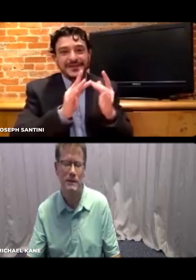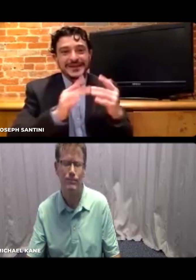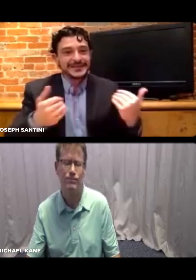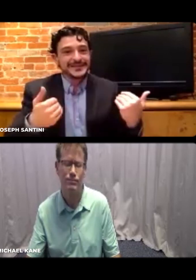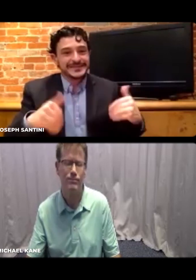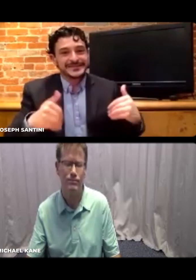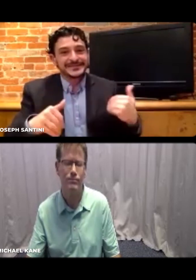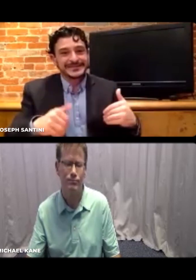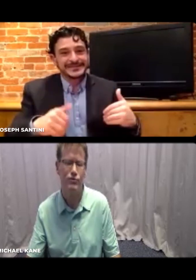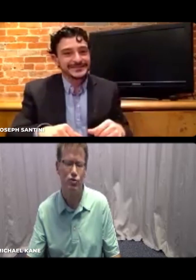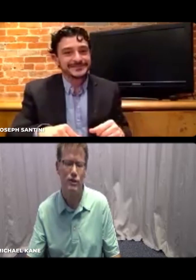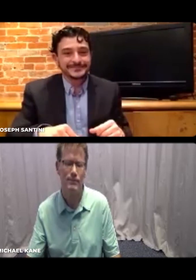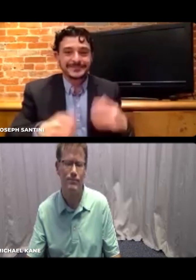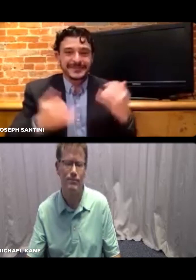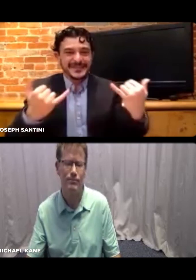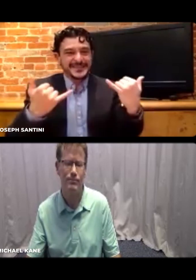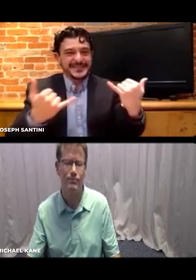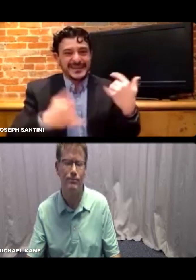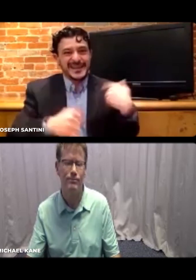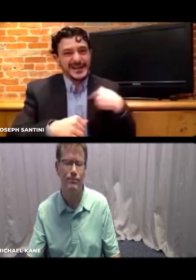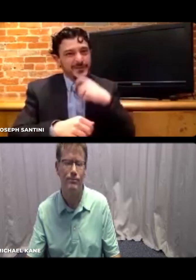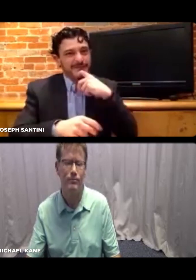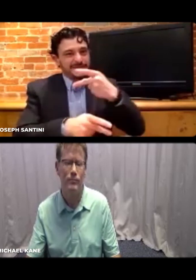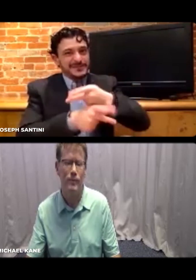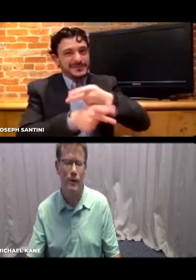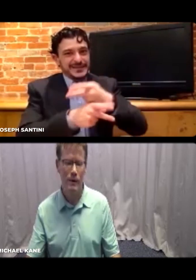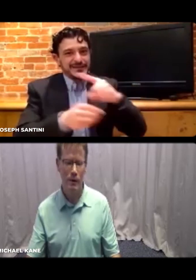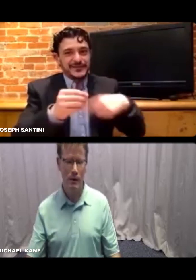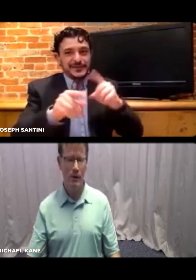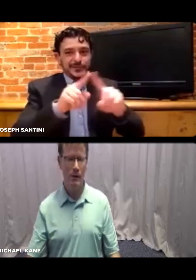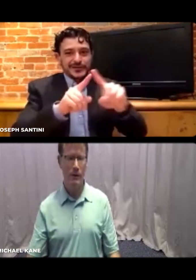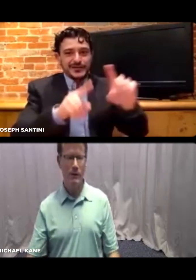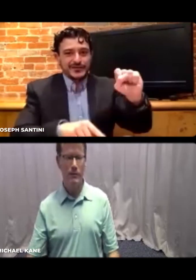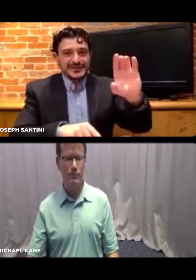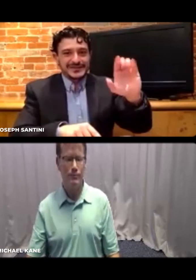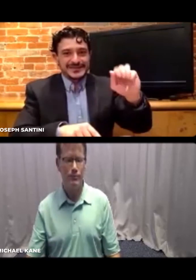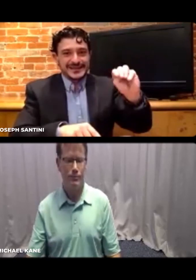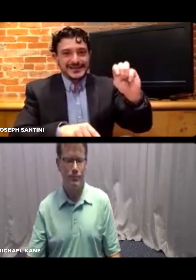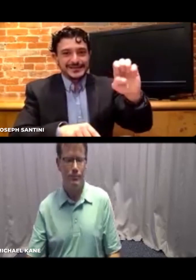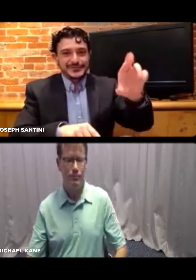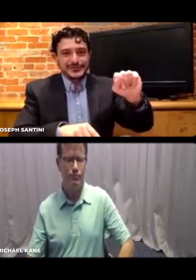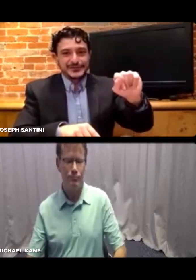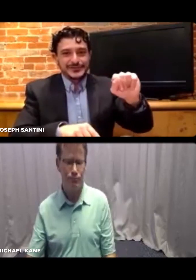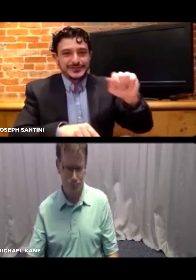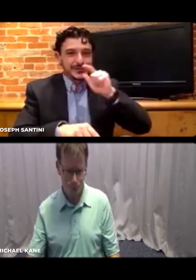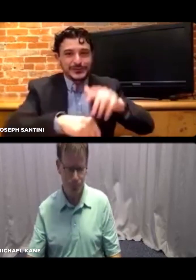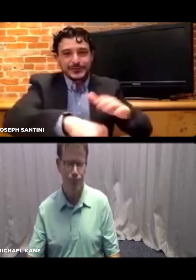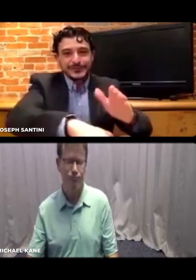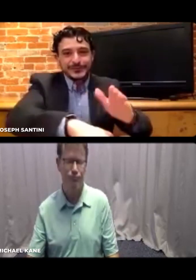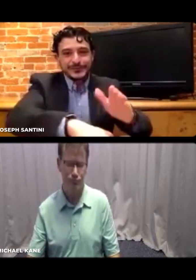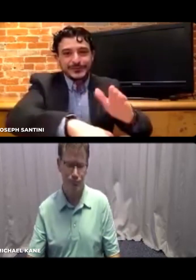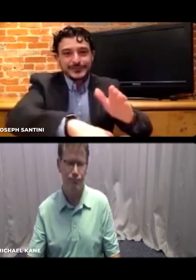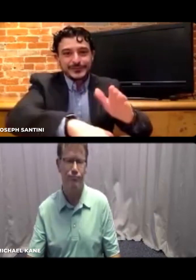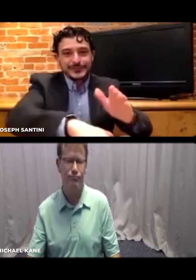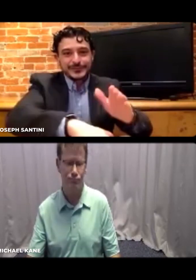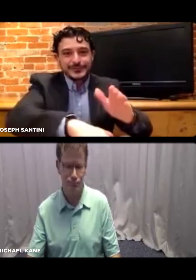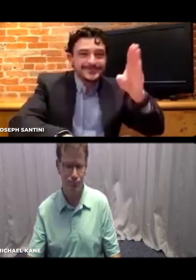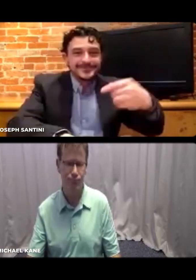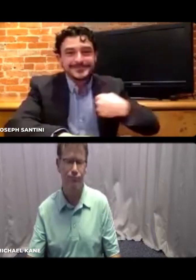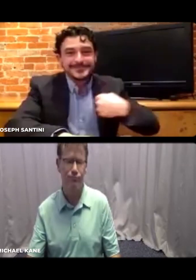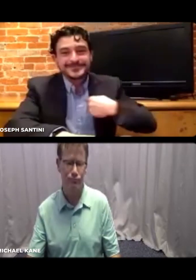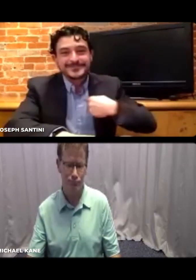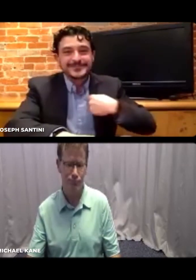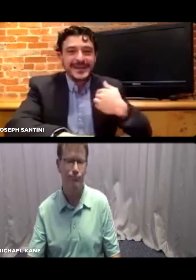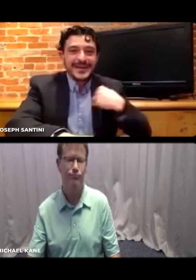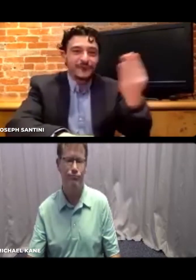information exposed and be vulnerable. We do have to watch out for online scammers nowadays, so we do have to caution them.